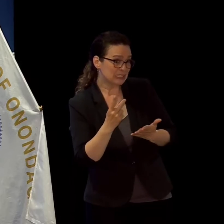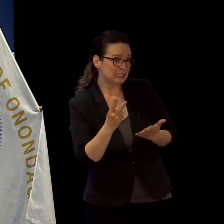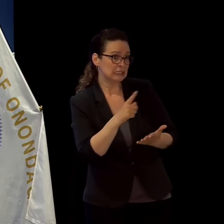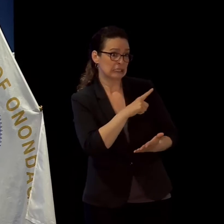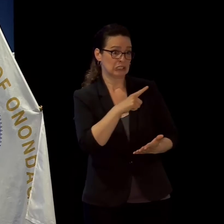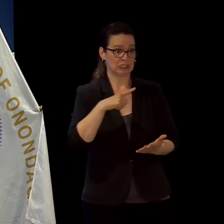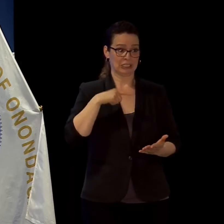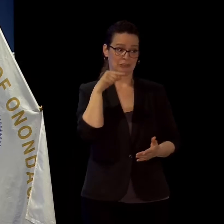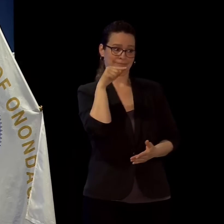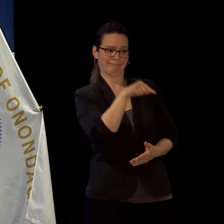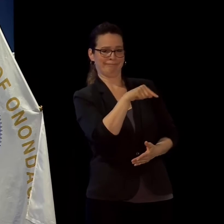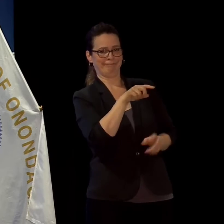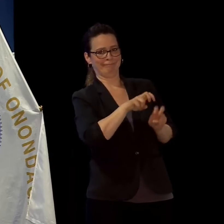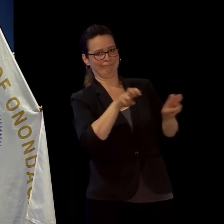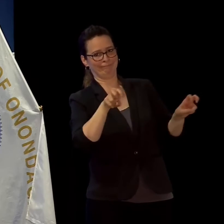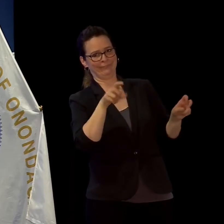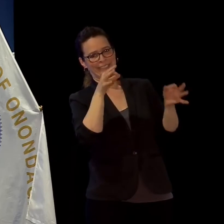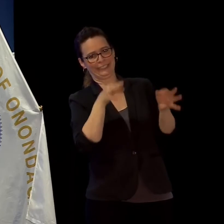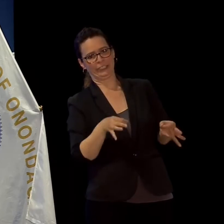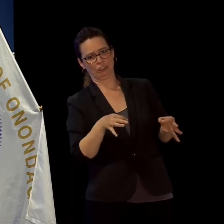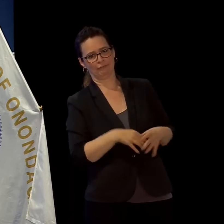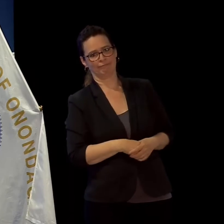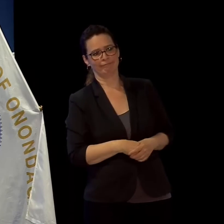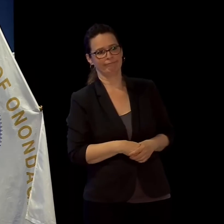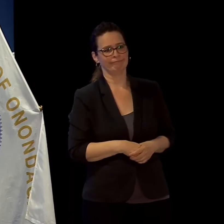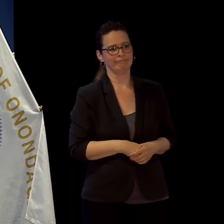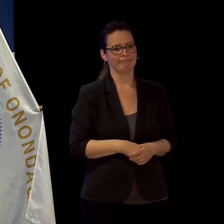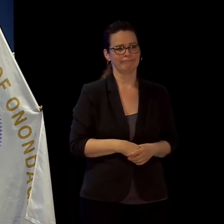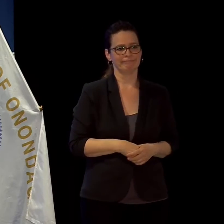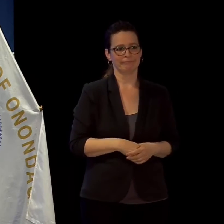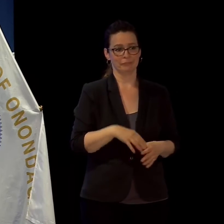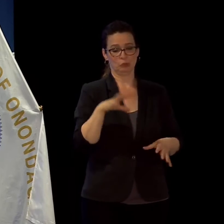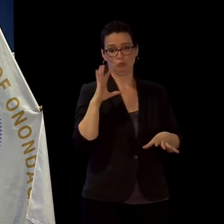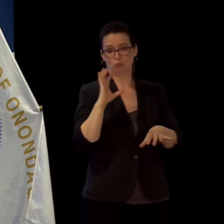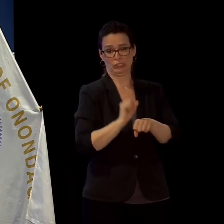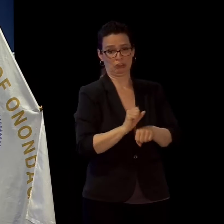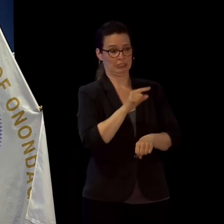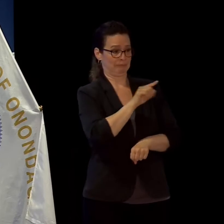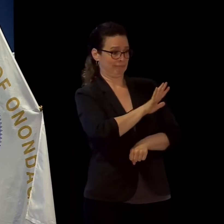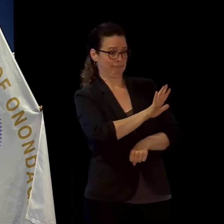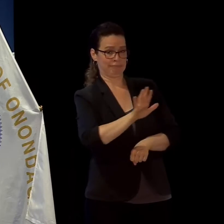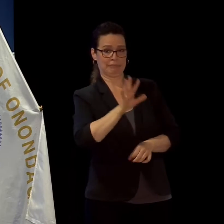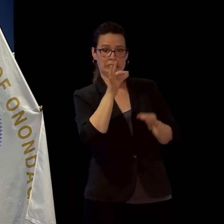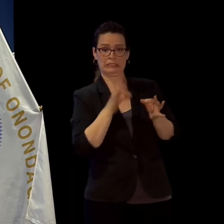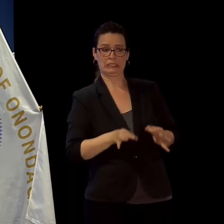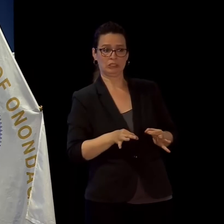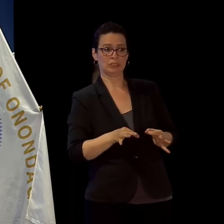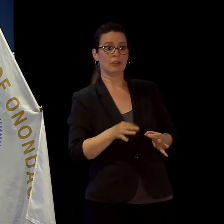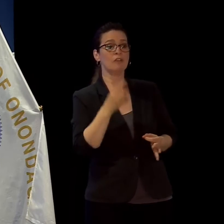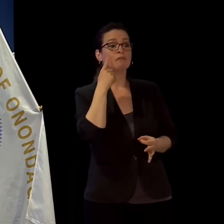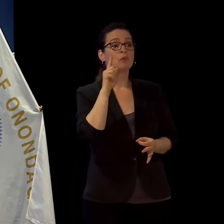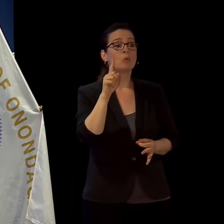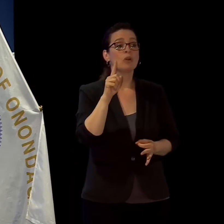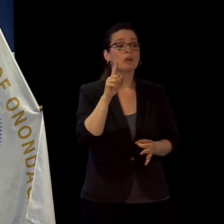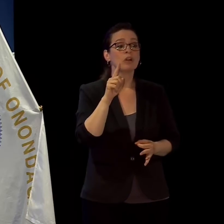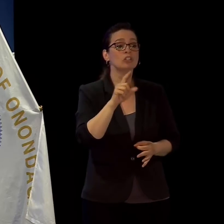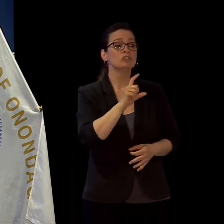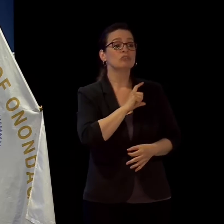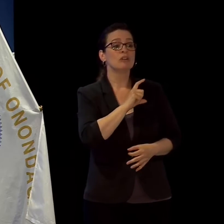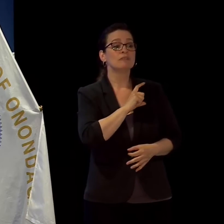where, and I was the former head of the legislature, so that's traditionally where the real accountability happens for the sheriff. What we